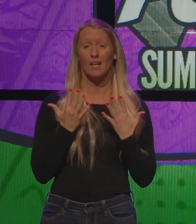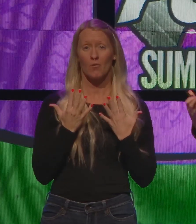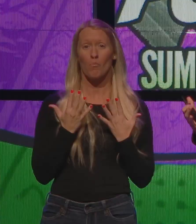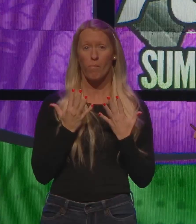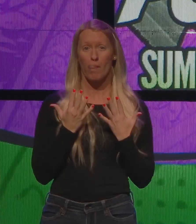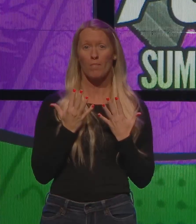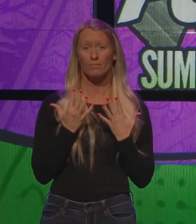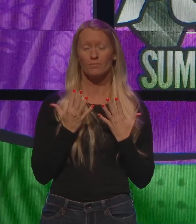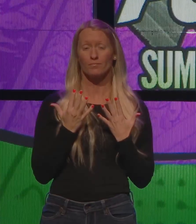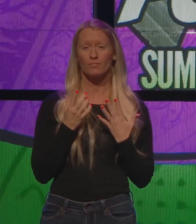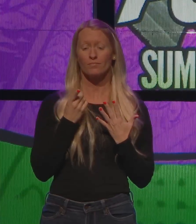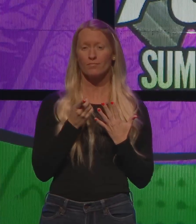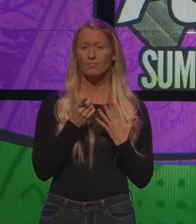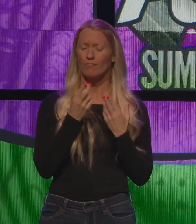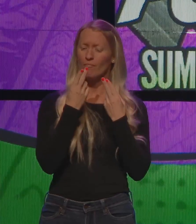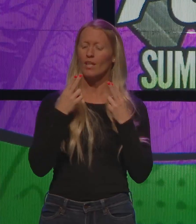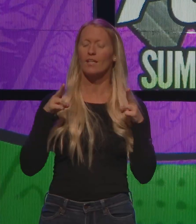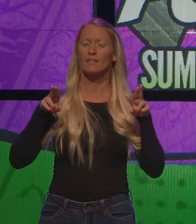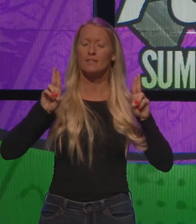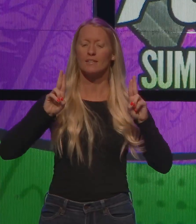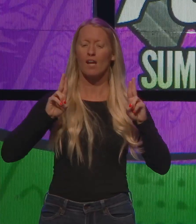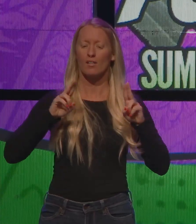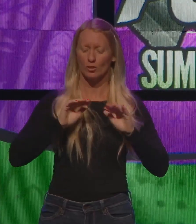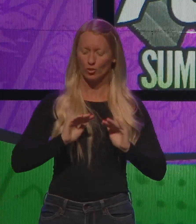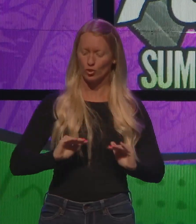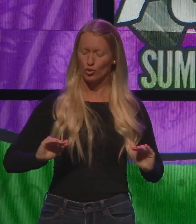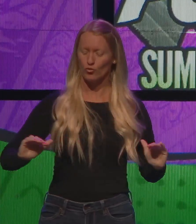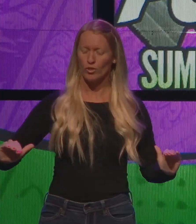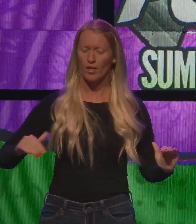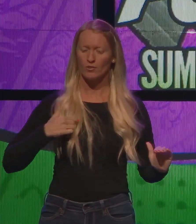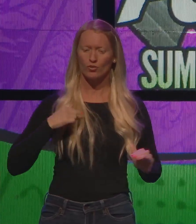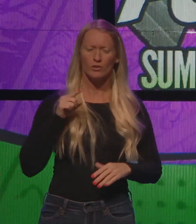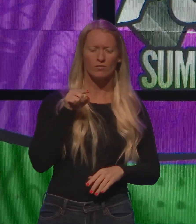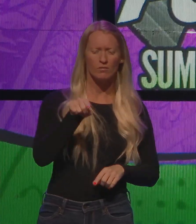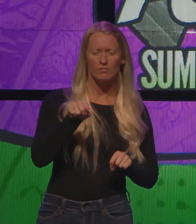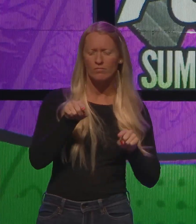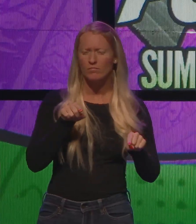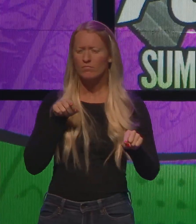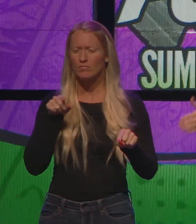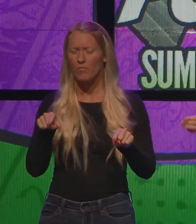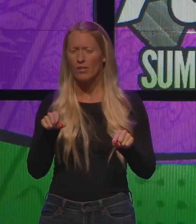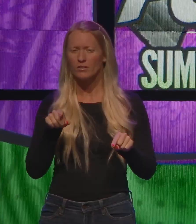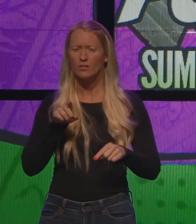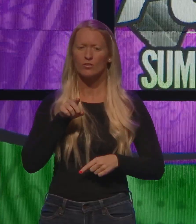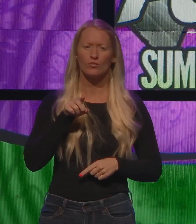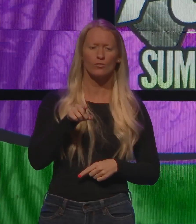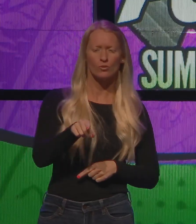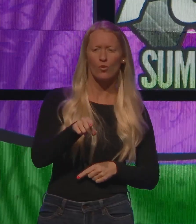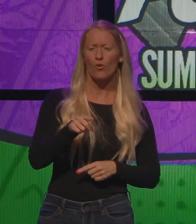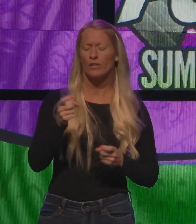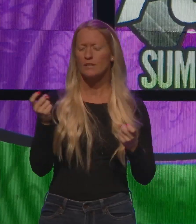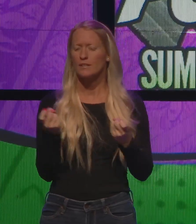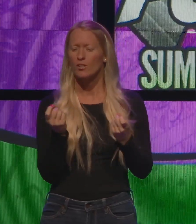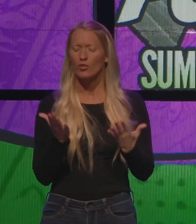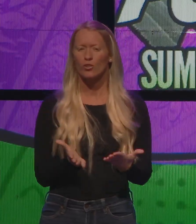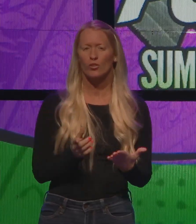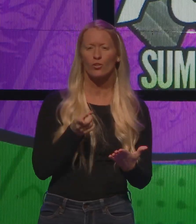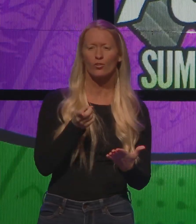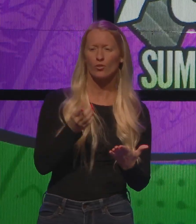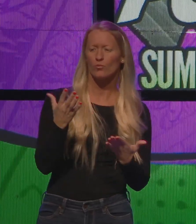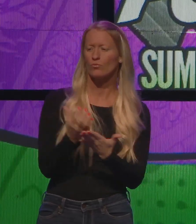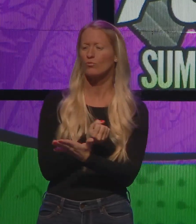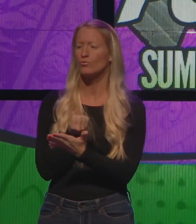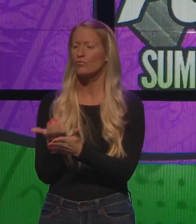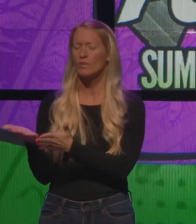These innocent children, and she's just standing there and pointing at them. You're a sinner. You're worthy of death. You're worthy